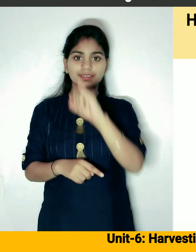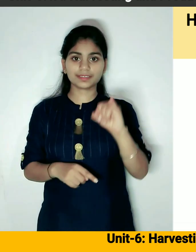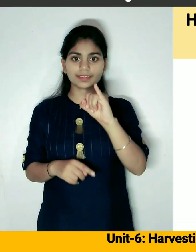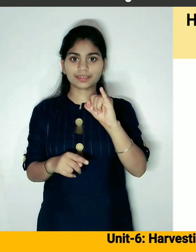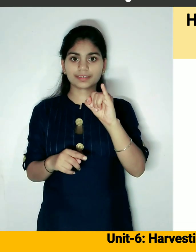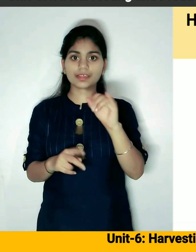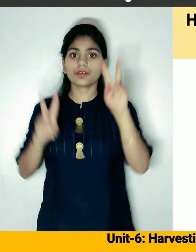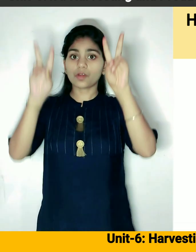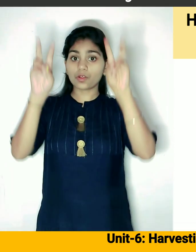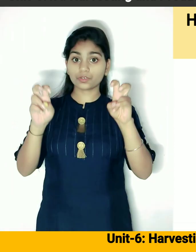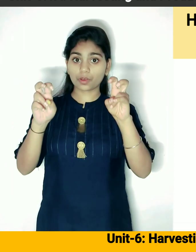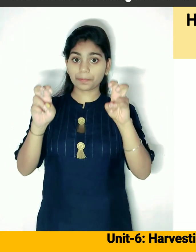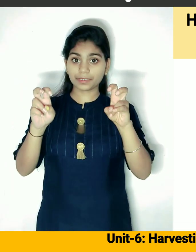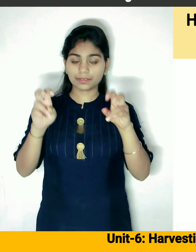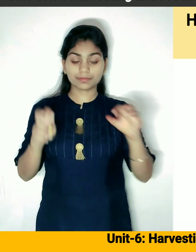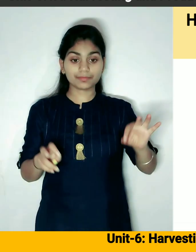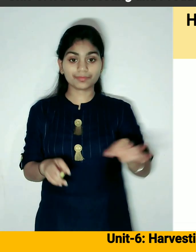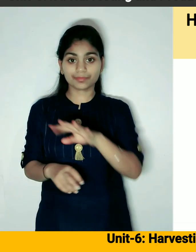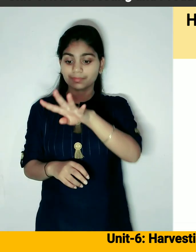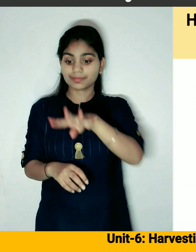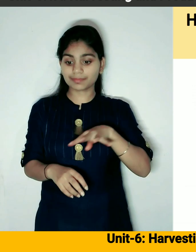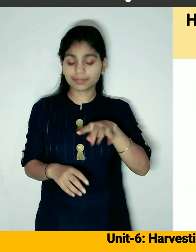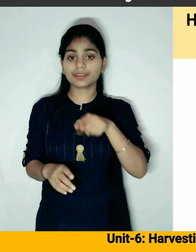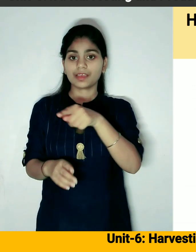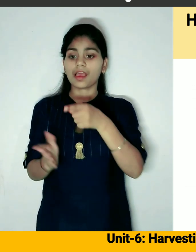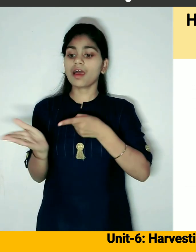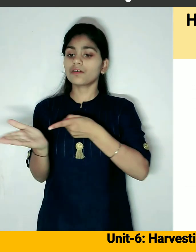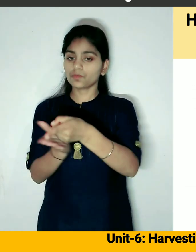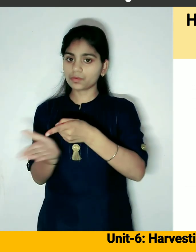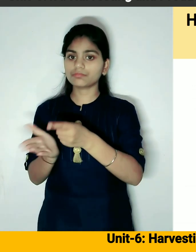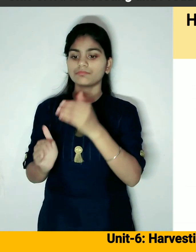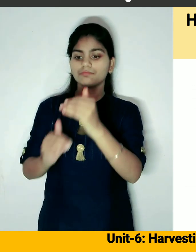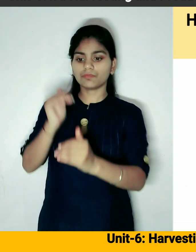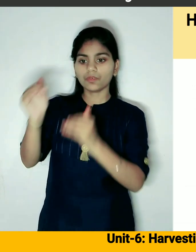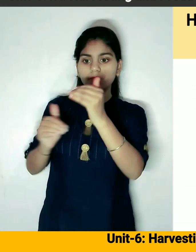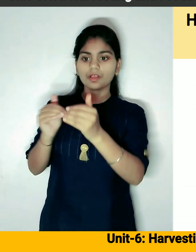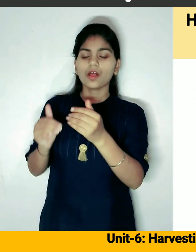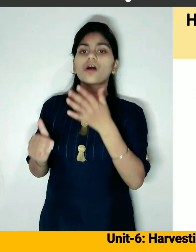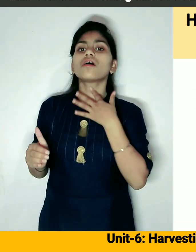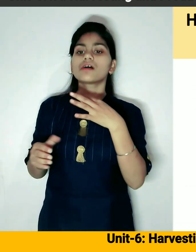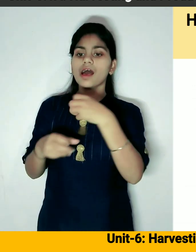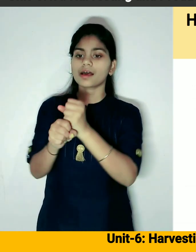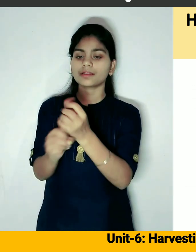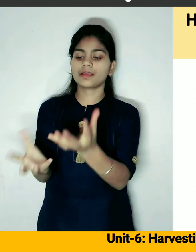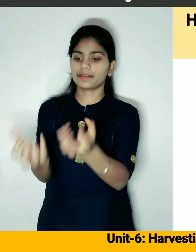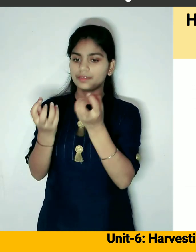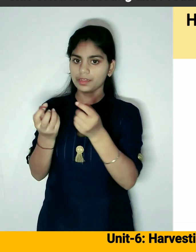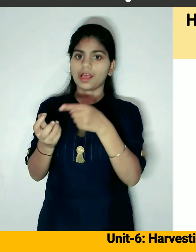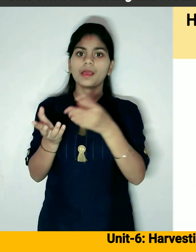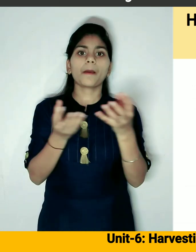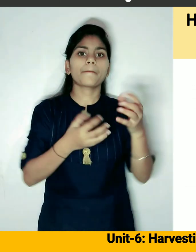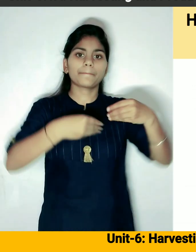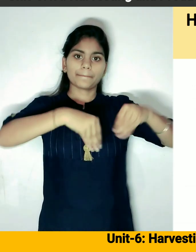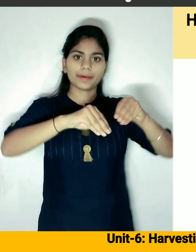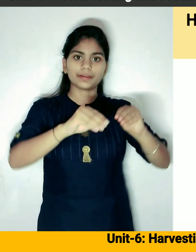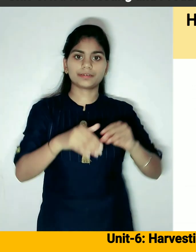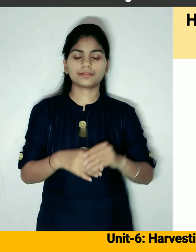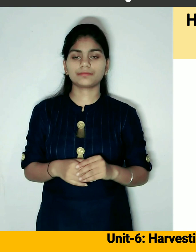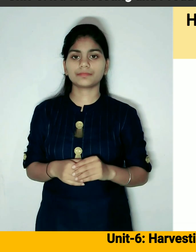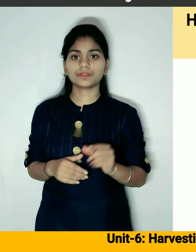Unit 6: Harvesting, Processing and Marketing of the Produce.